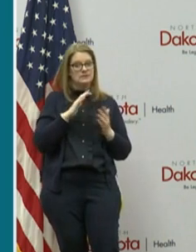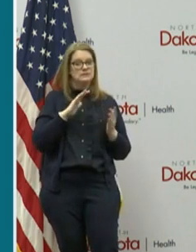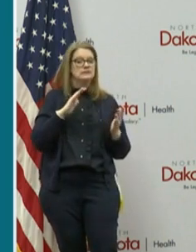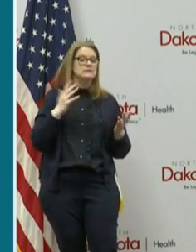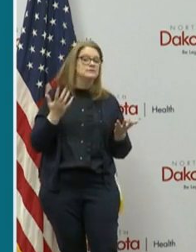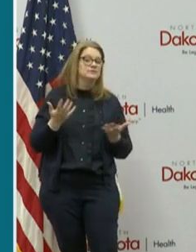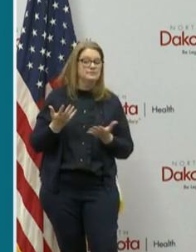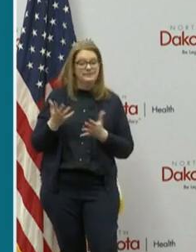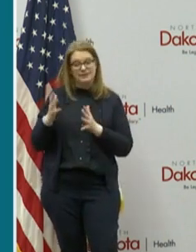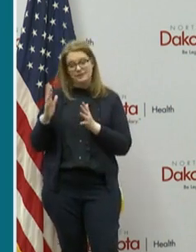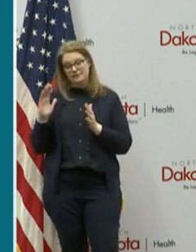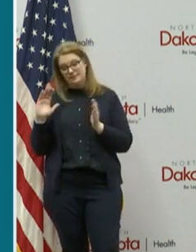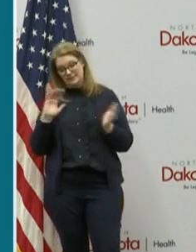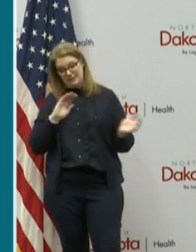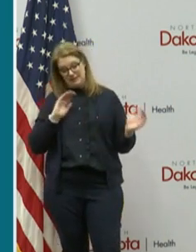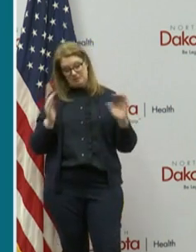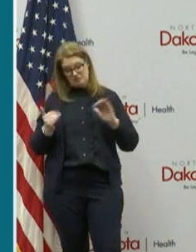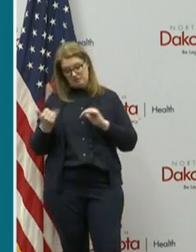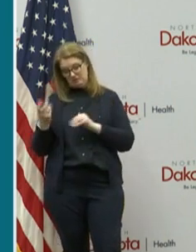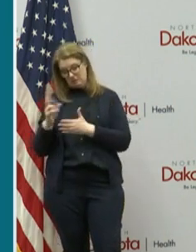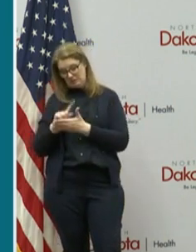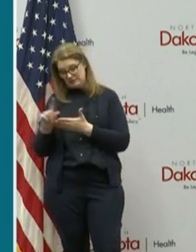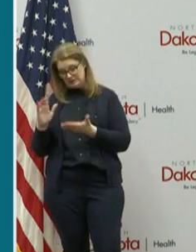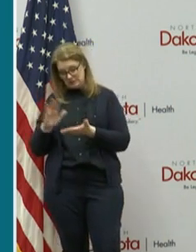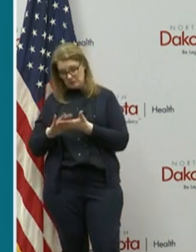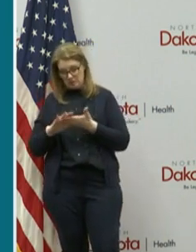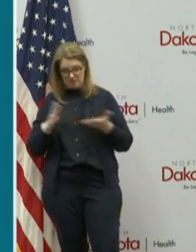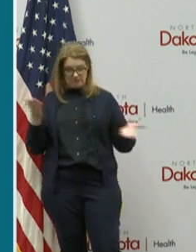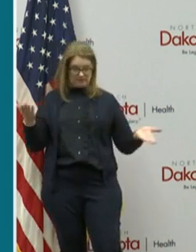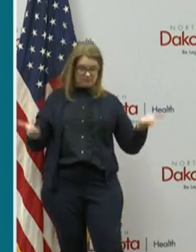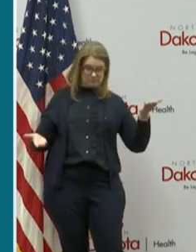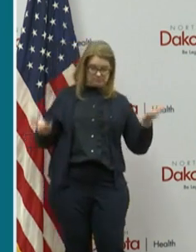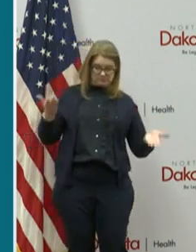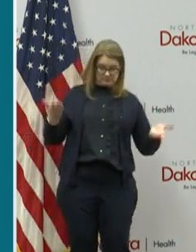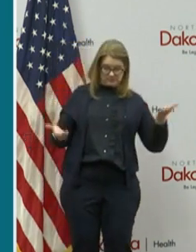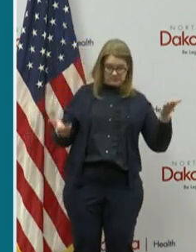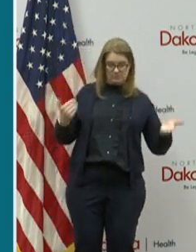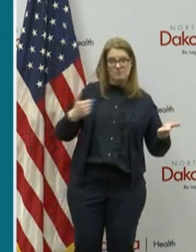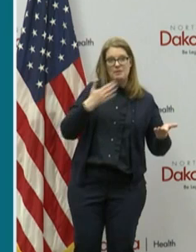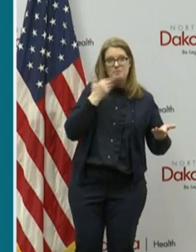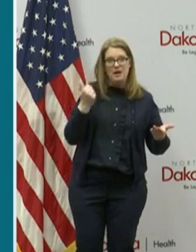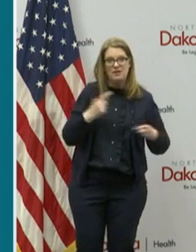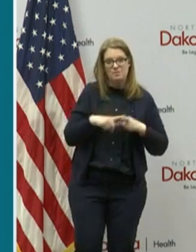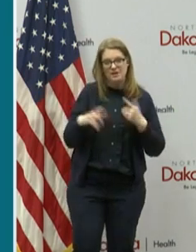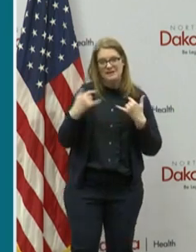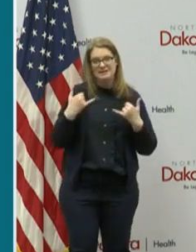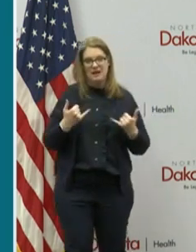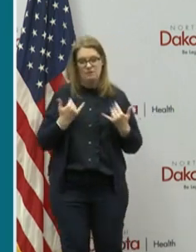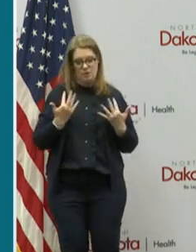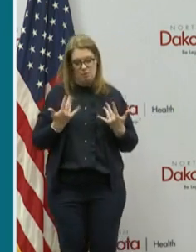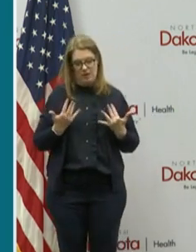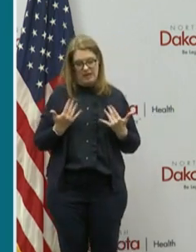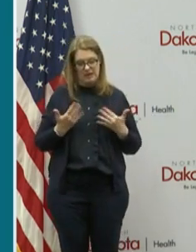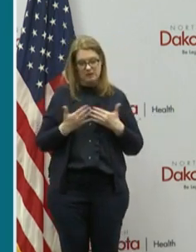of school versus spending that time building our capability, because if we opened in the next 2 weeks and we had outbreaks